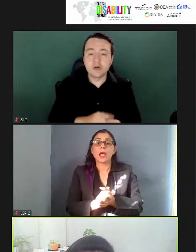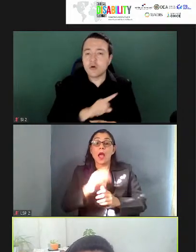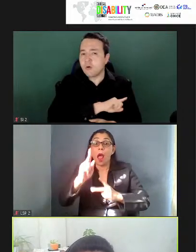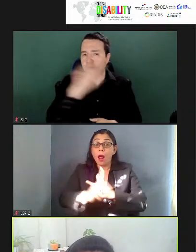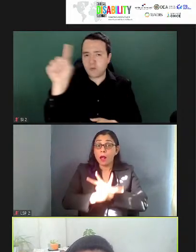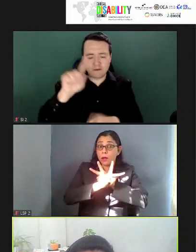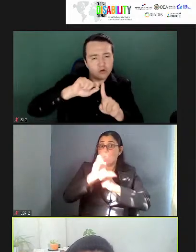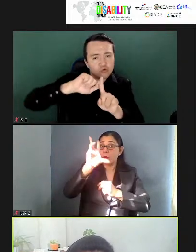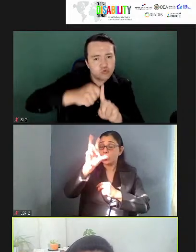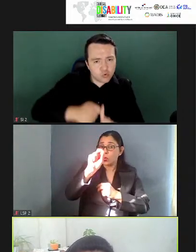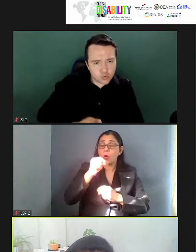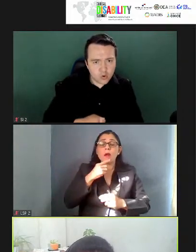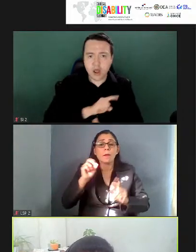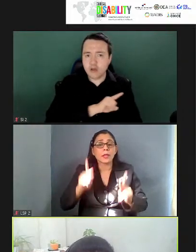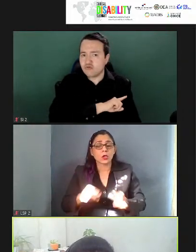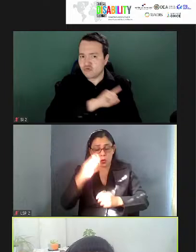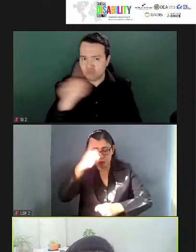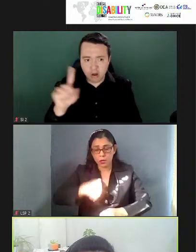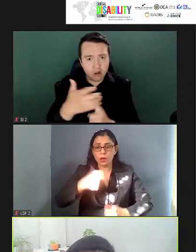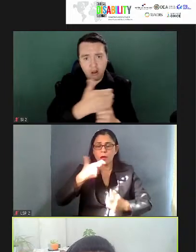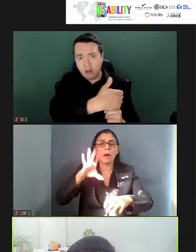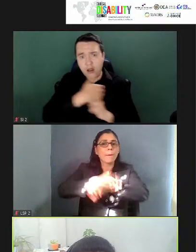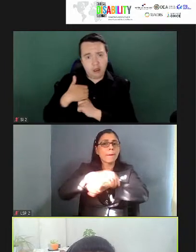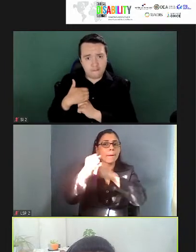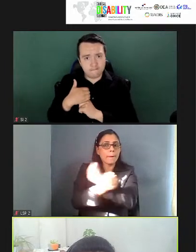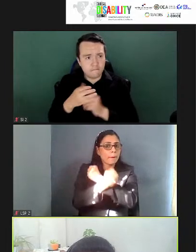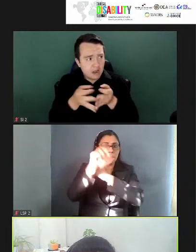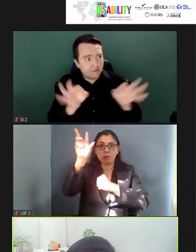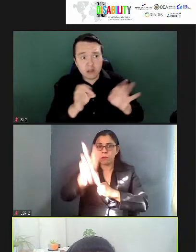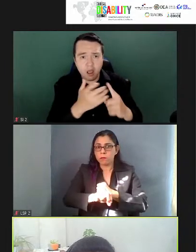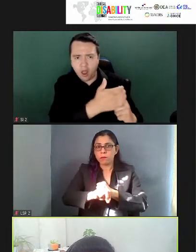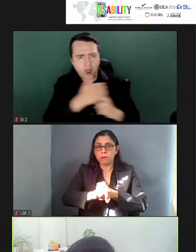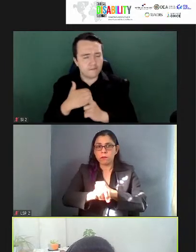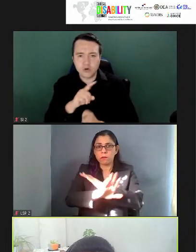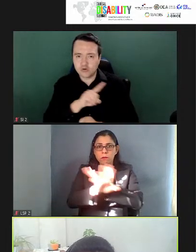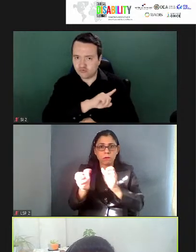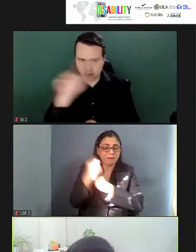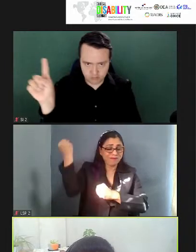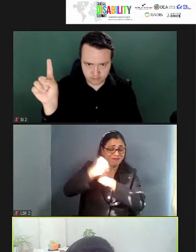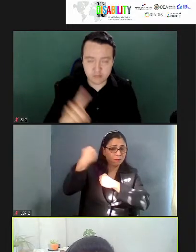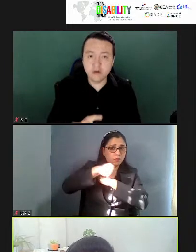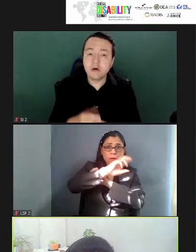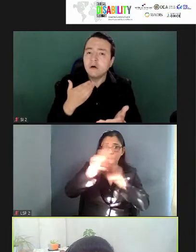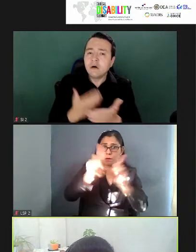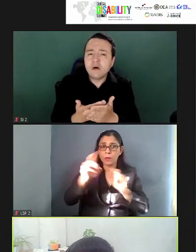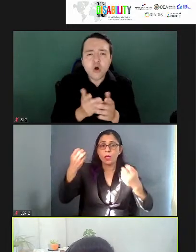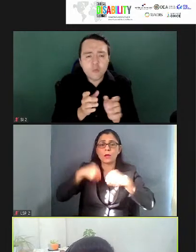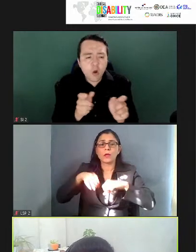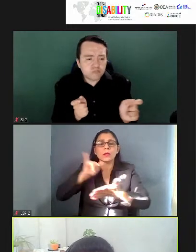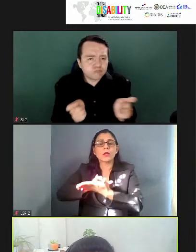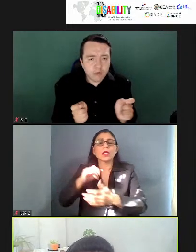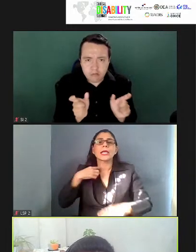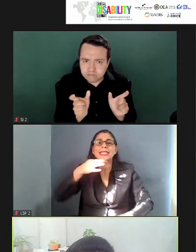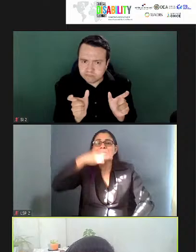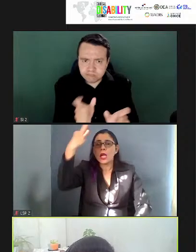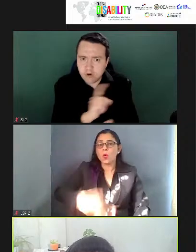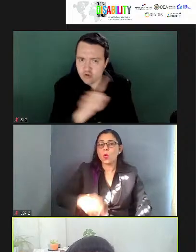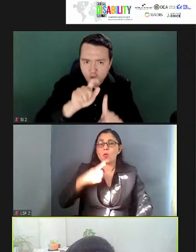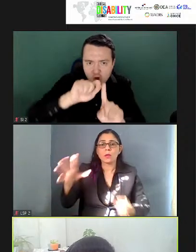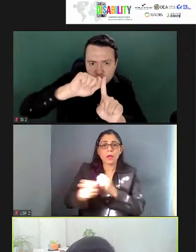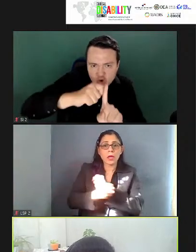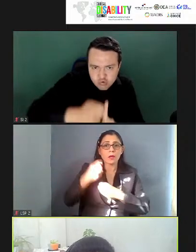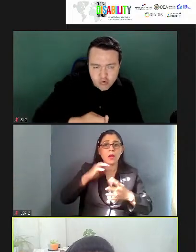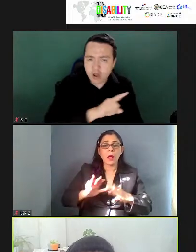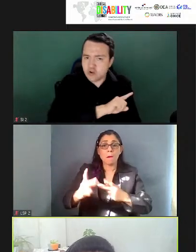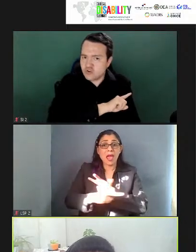for prohibition of torture and through the privilege of liberty and share mechanisms of prevention and